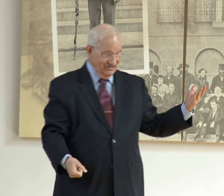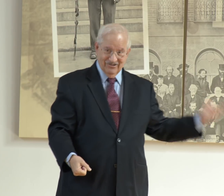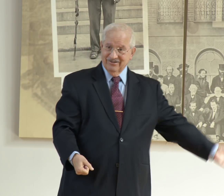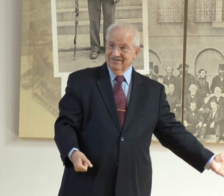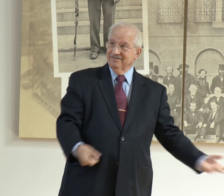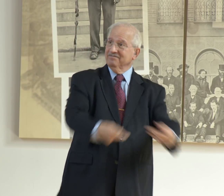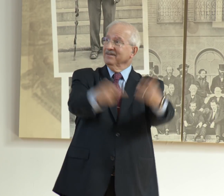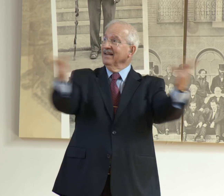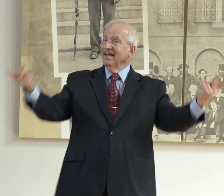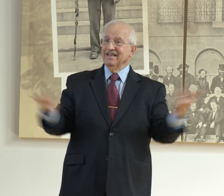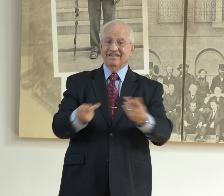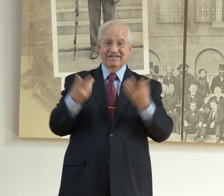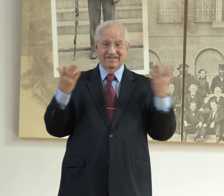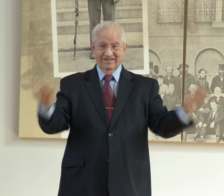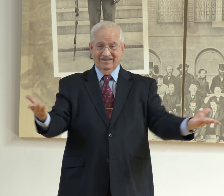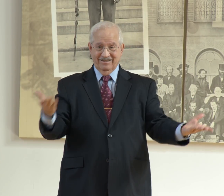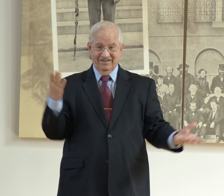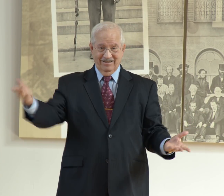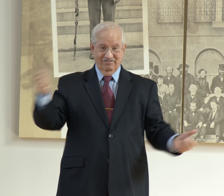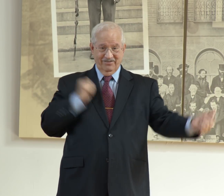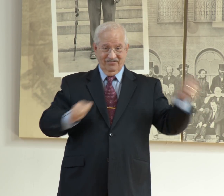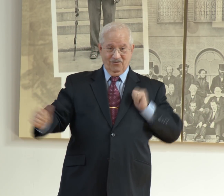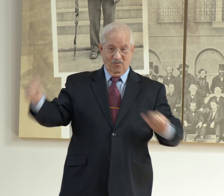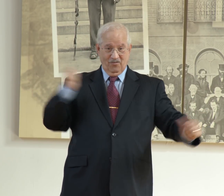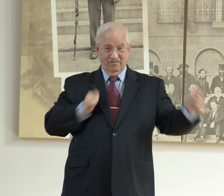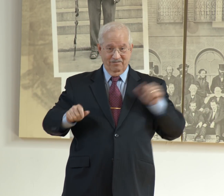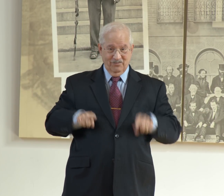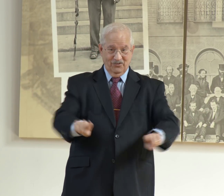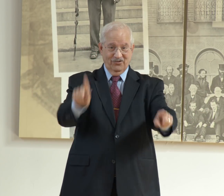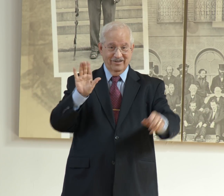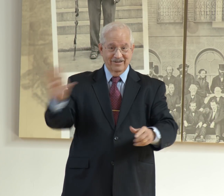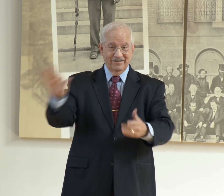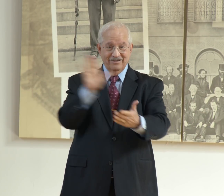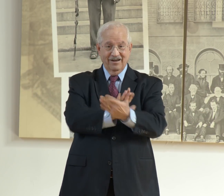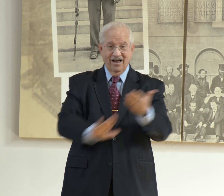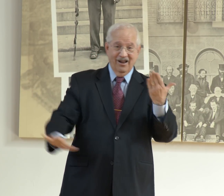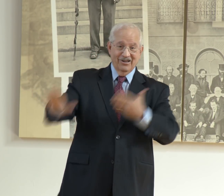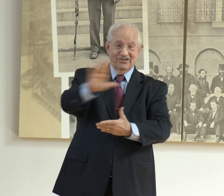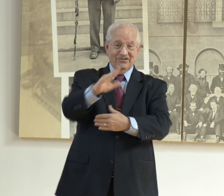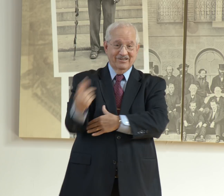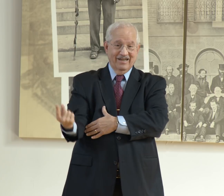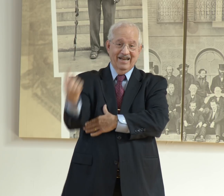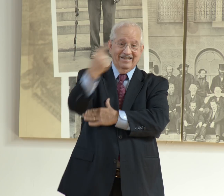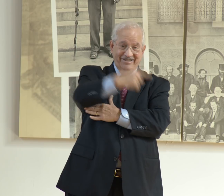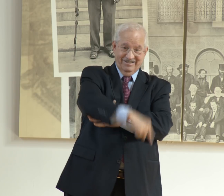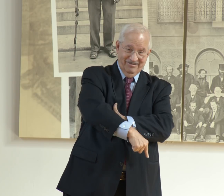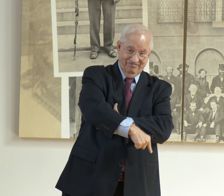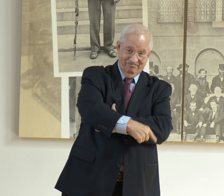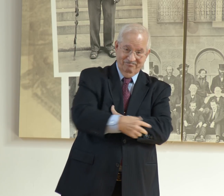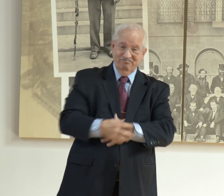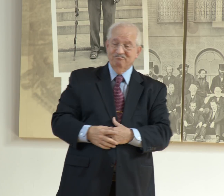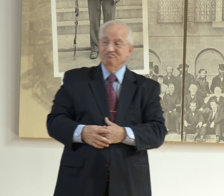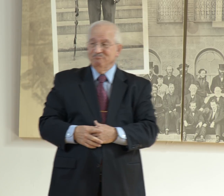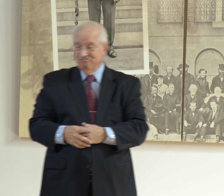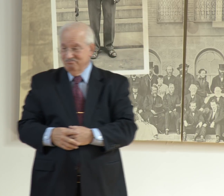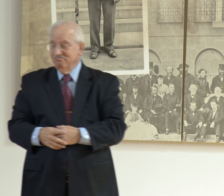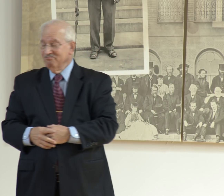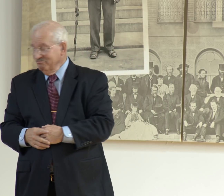on this very stage, where he performed his alma mater.